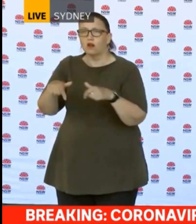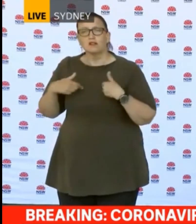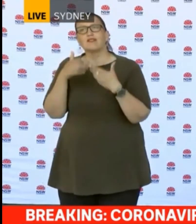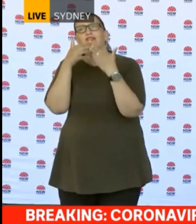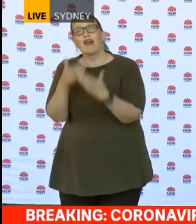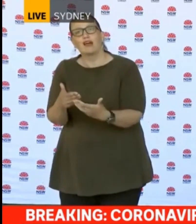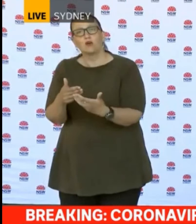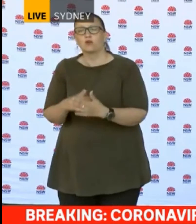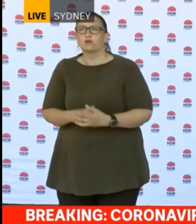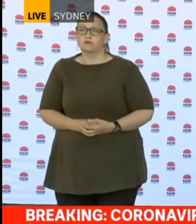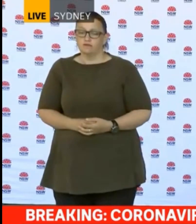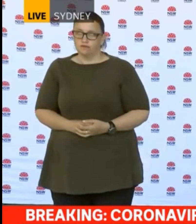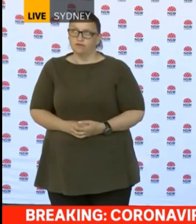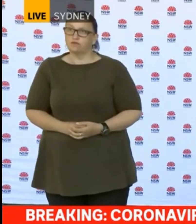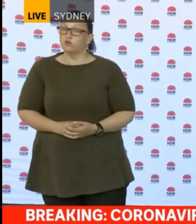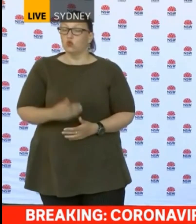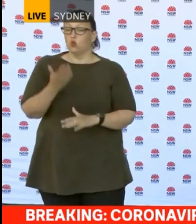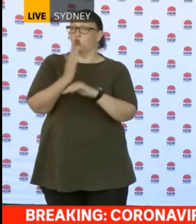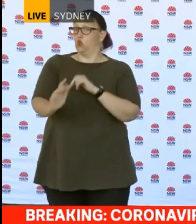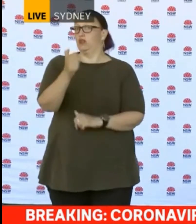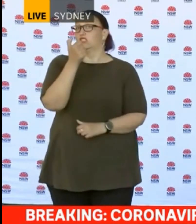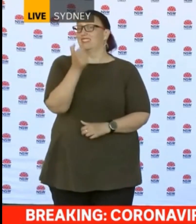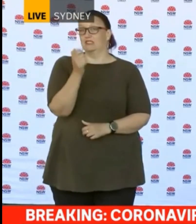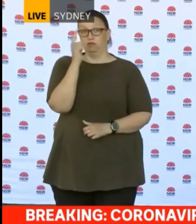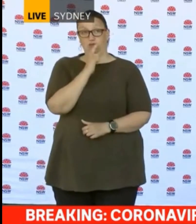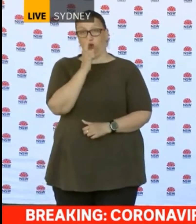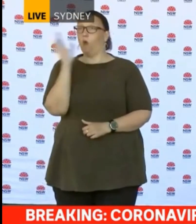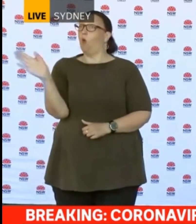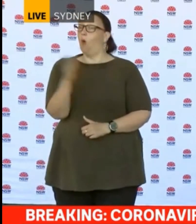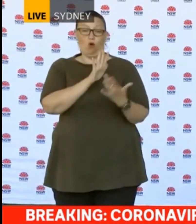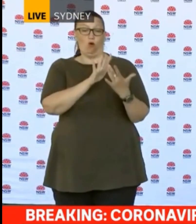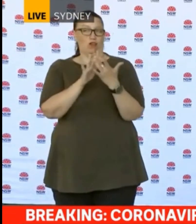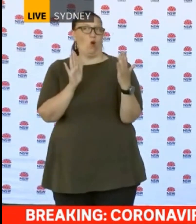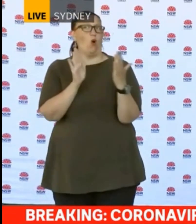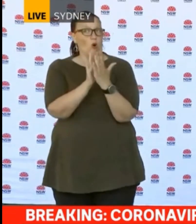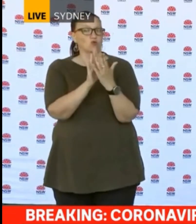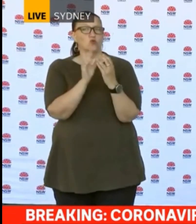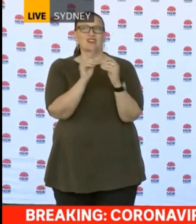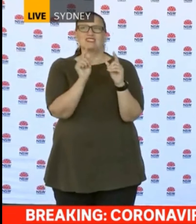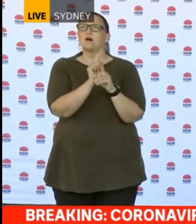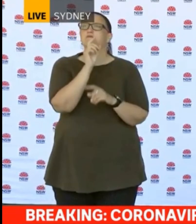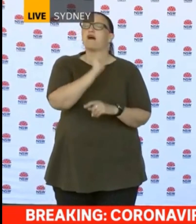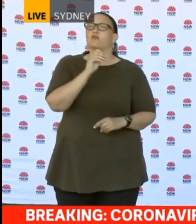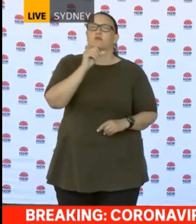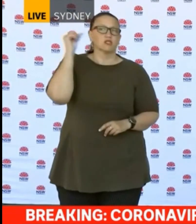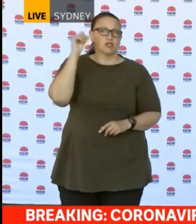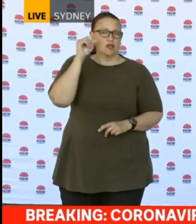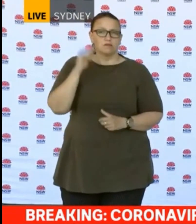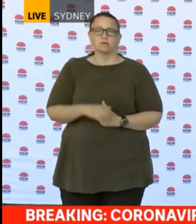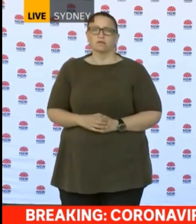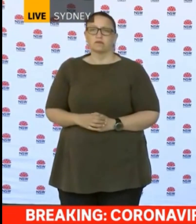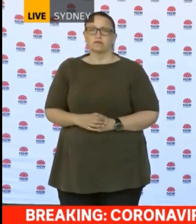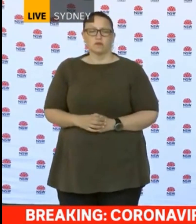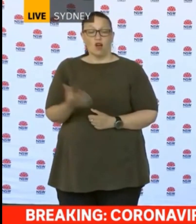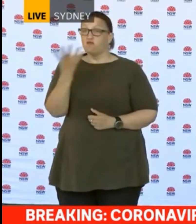cooperation. So of those 6 locally acquired cases, all are close contacts of the Western Sydney case reported yesterday. The investigations